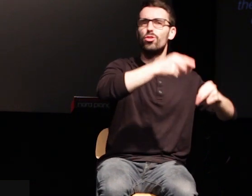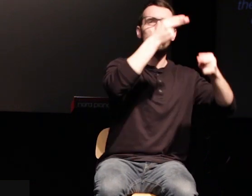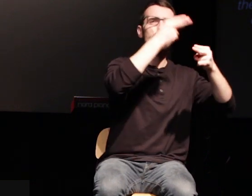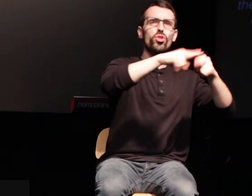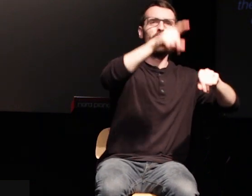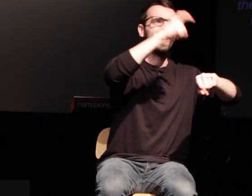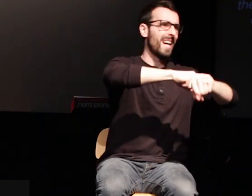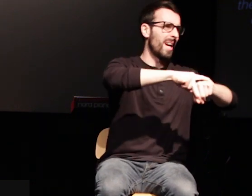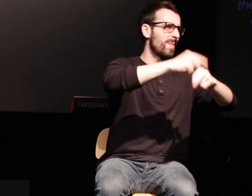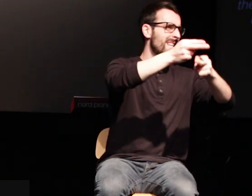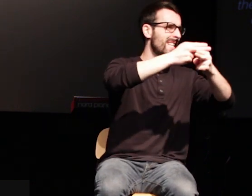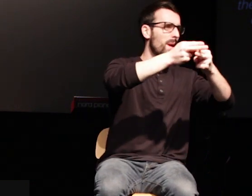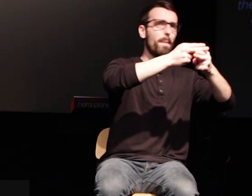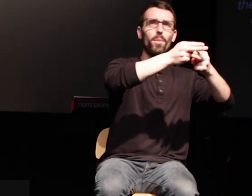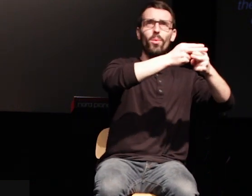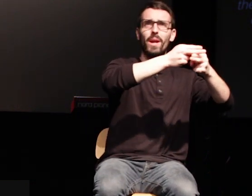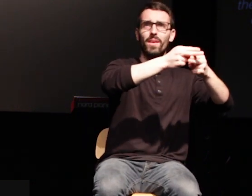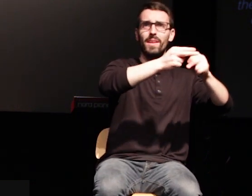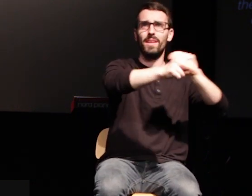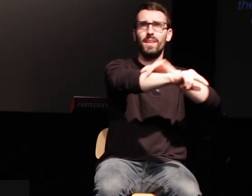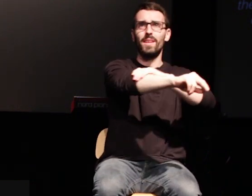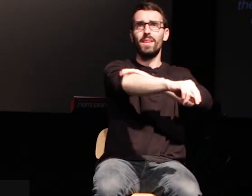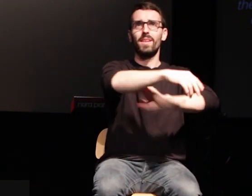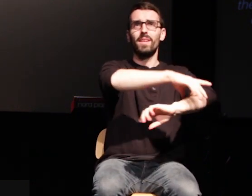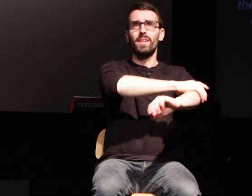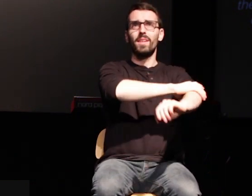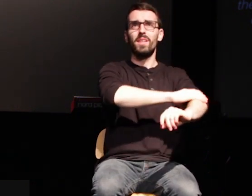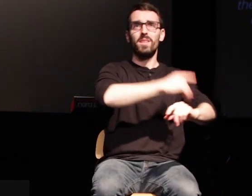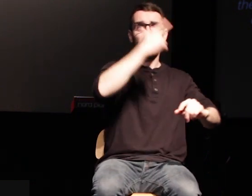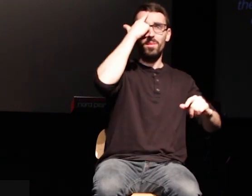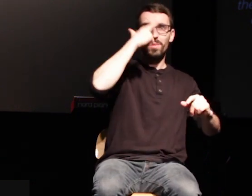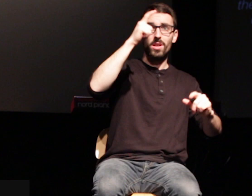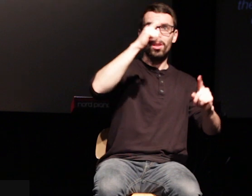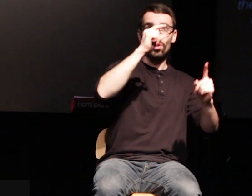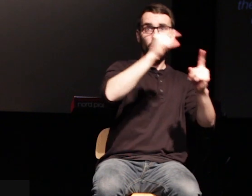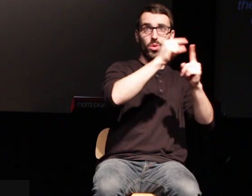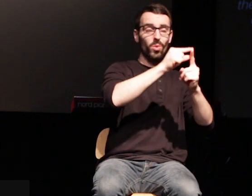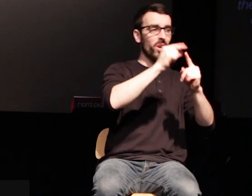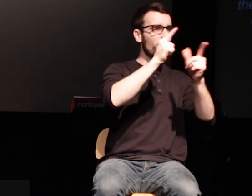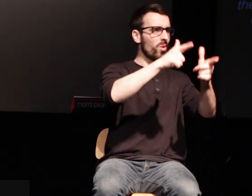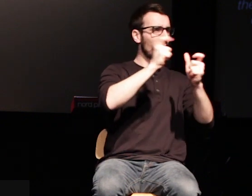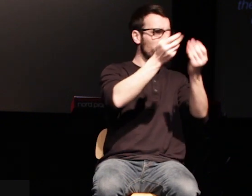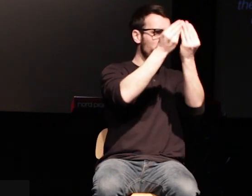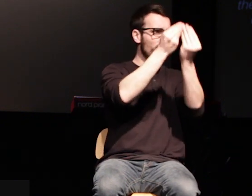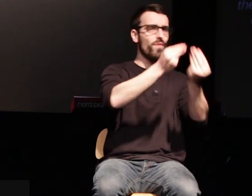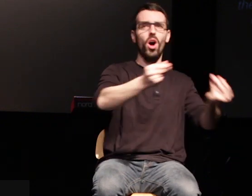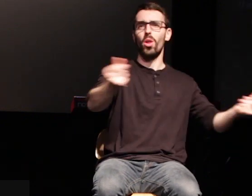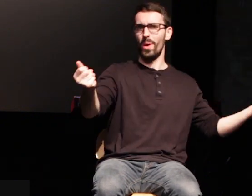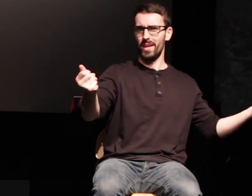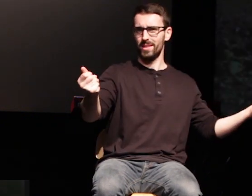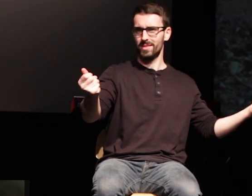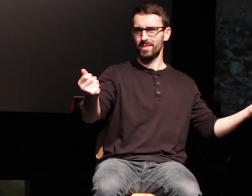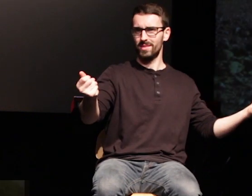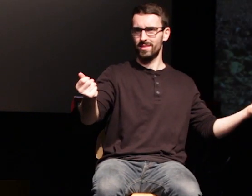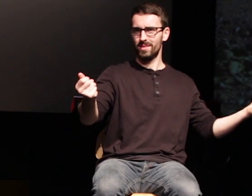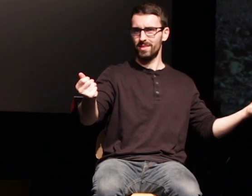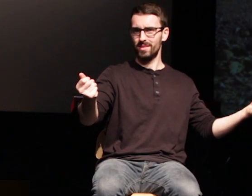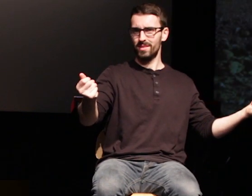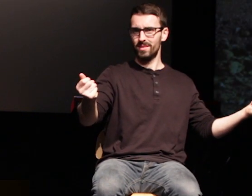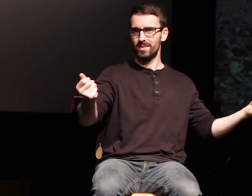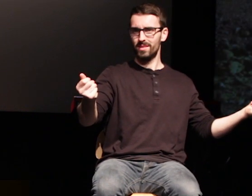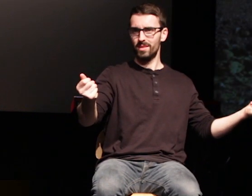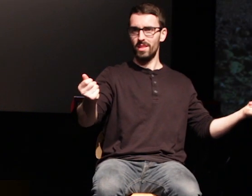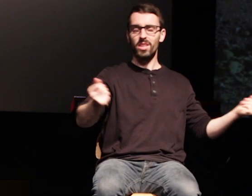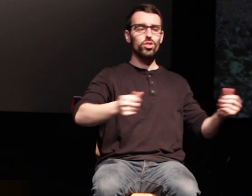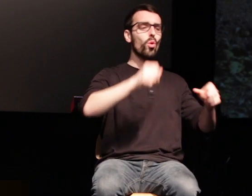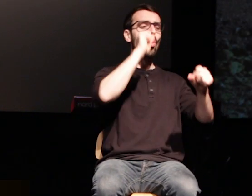persecution comes because of the word, they quickly fall away. I like this rocky